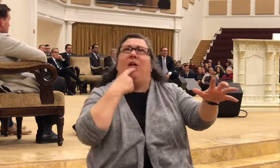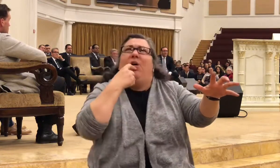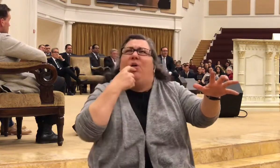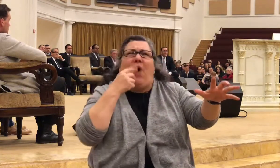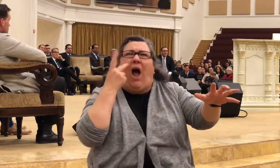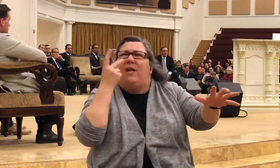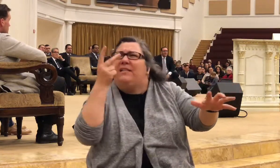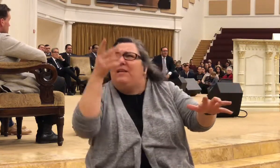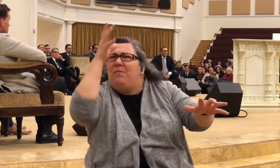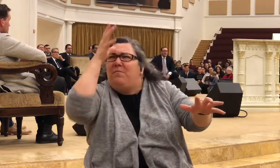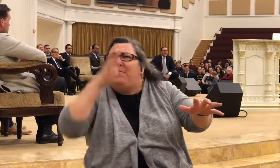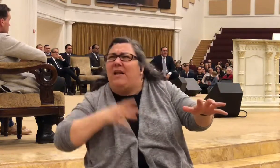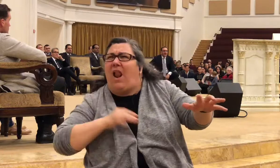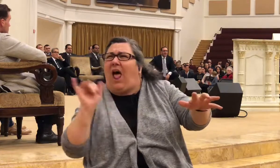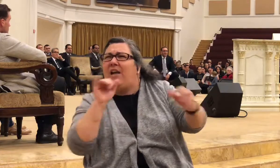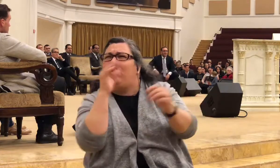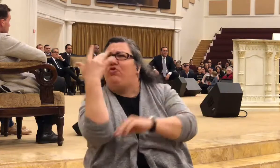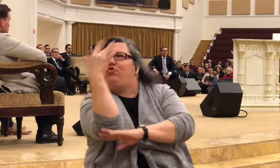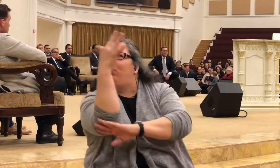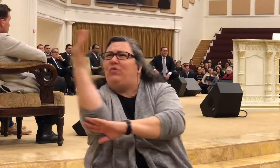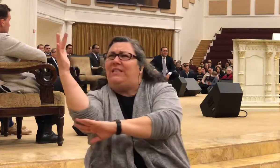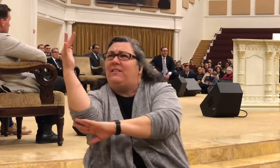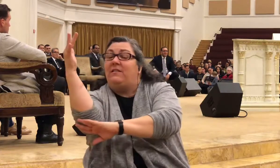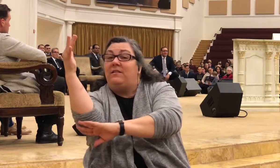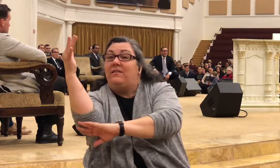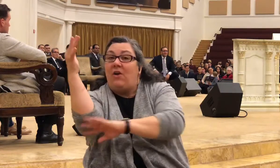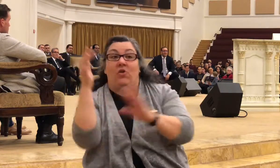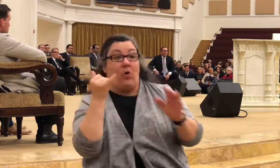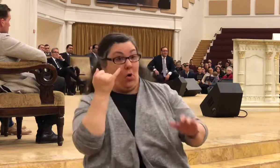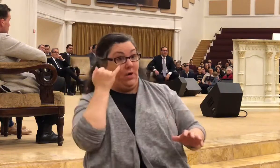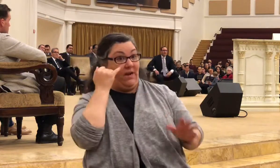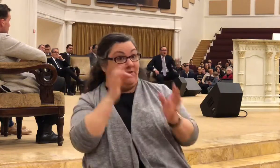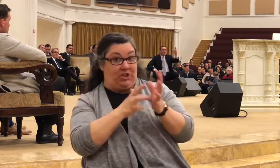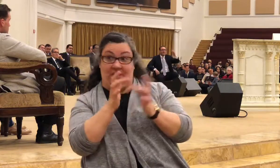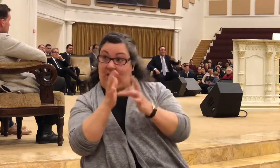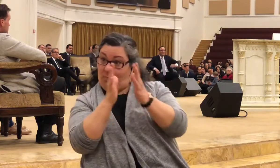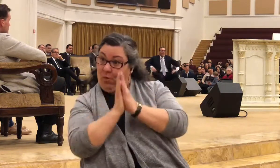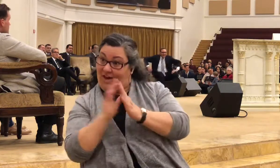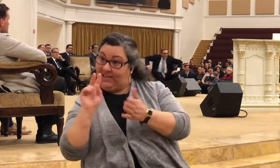the streets. And I said, so if Jesus prayed again, well, I'm going to pray again.